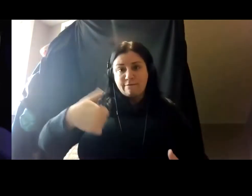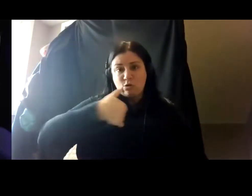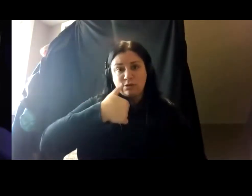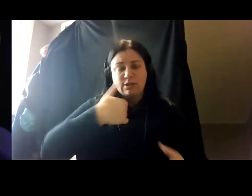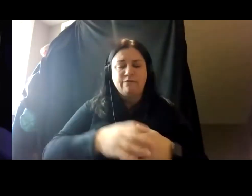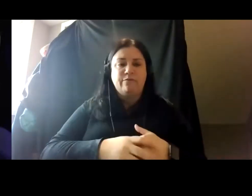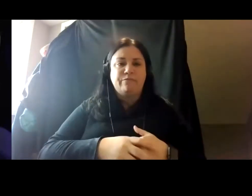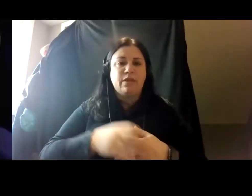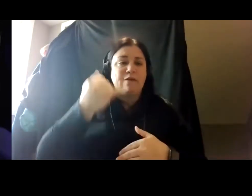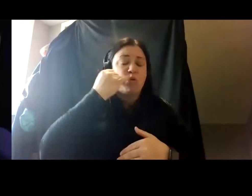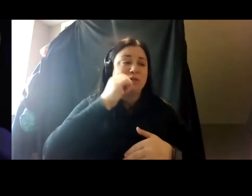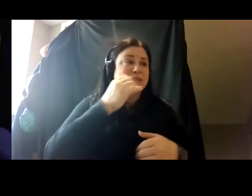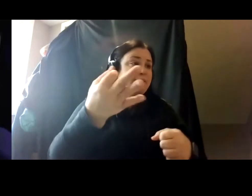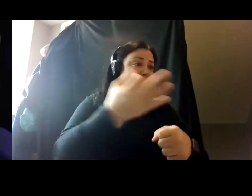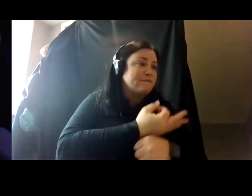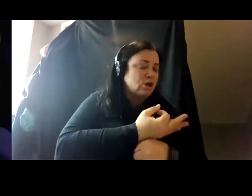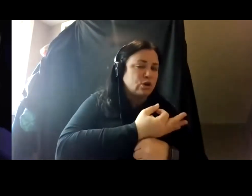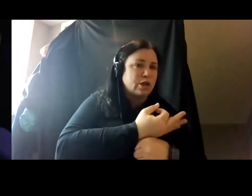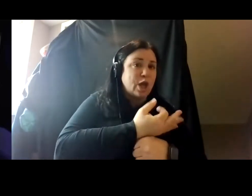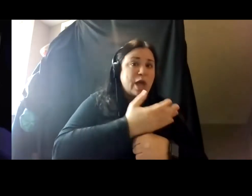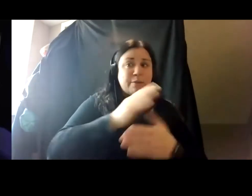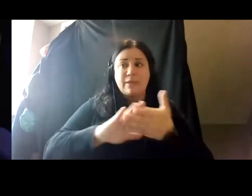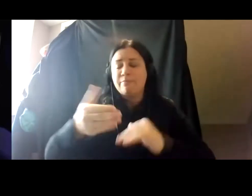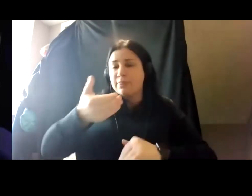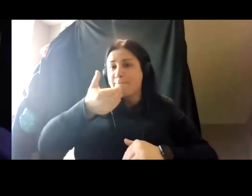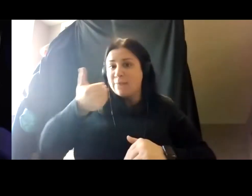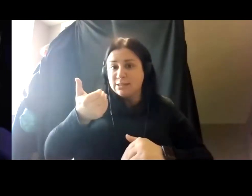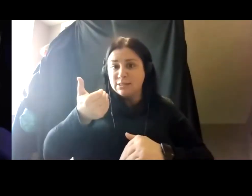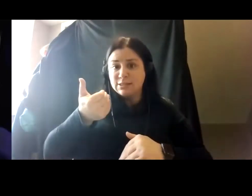fired. But it turned out to be the best thing for me. And